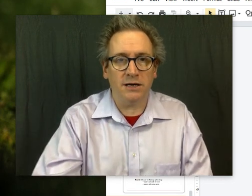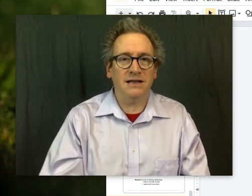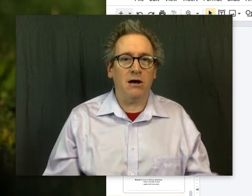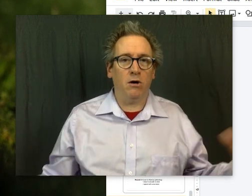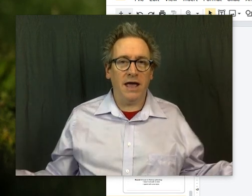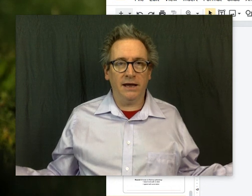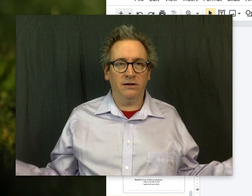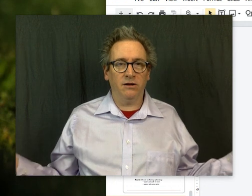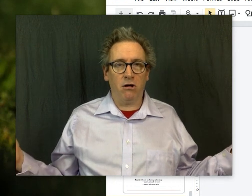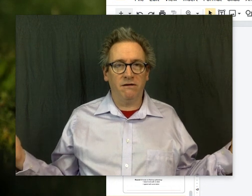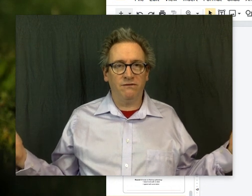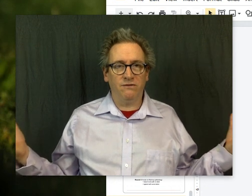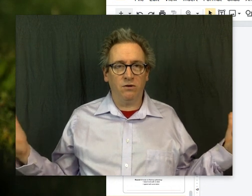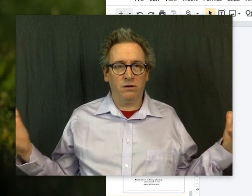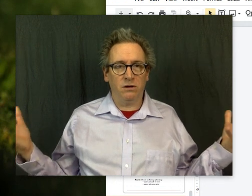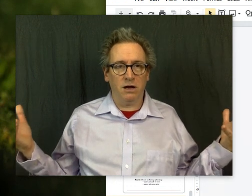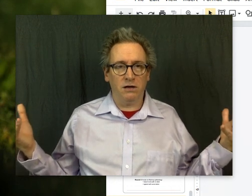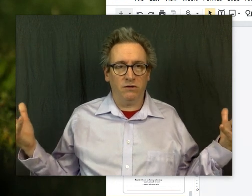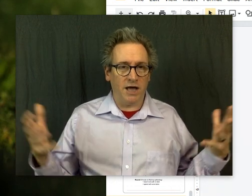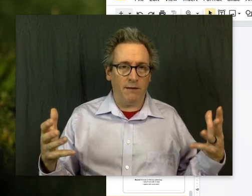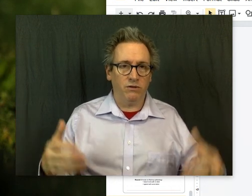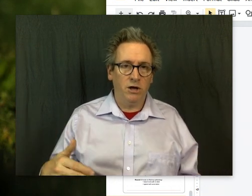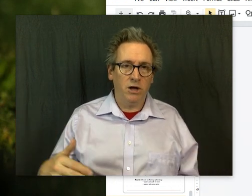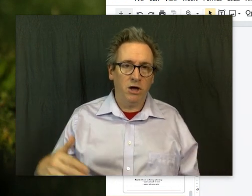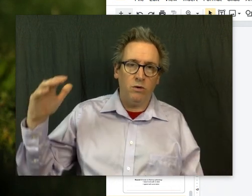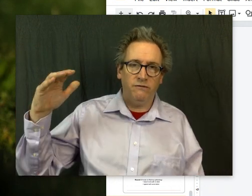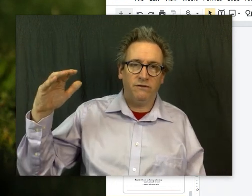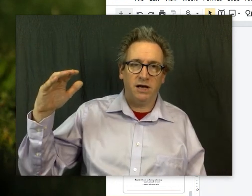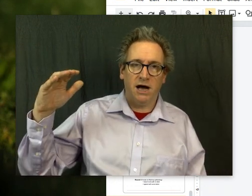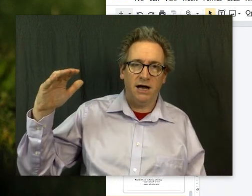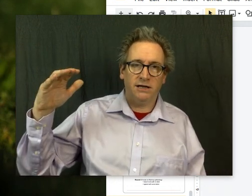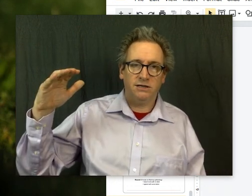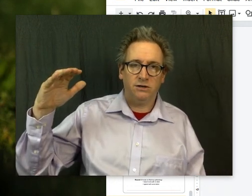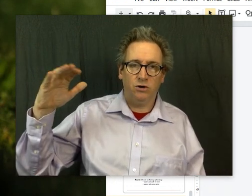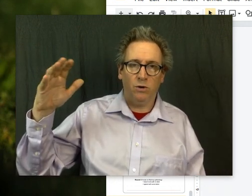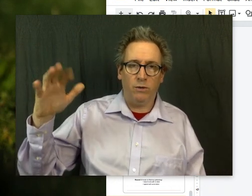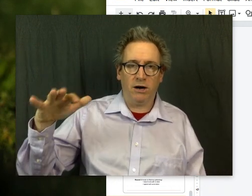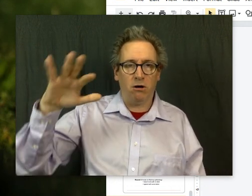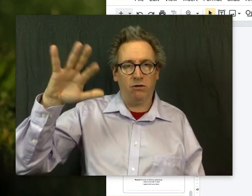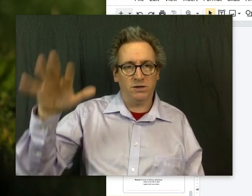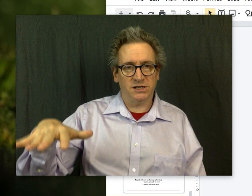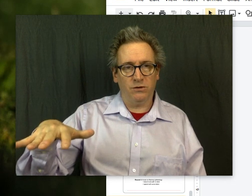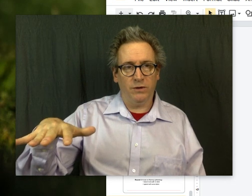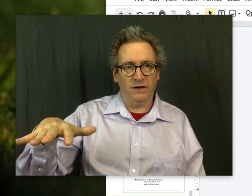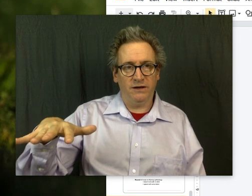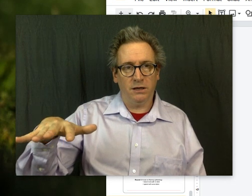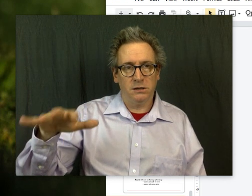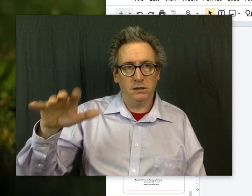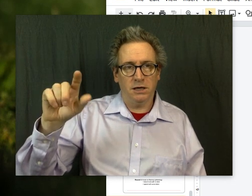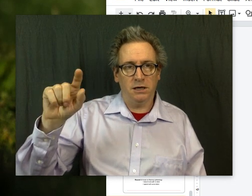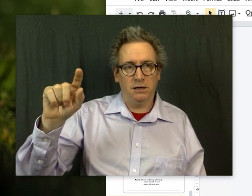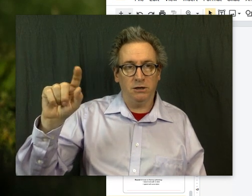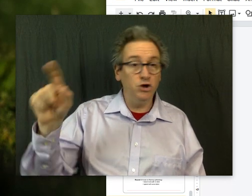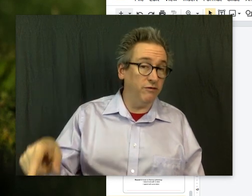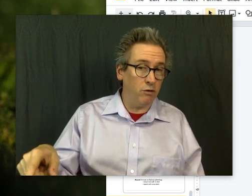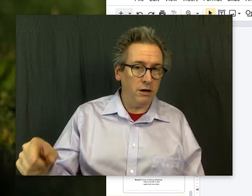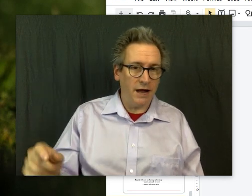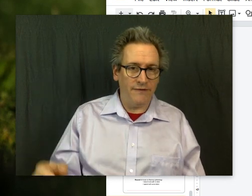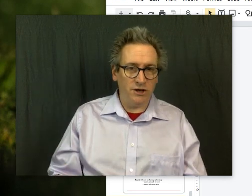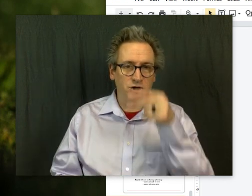go back now and all of the vocab. We've got who, what, where, all the ones that we